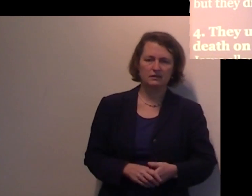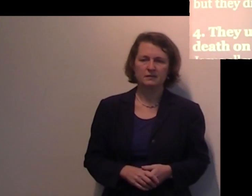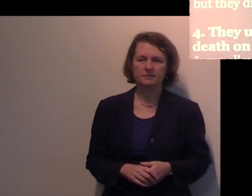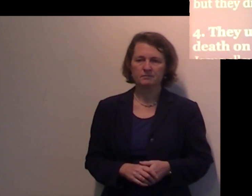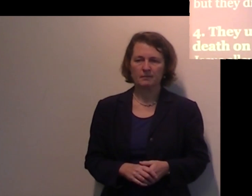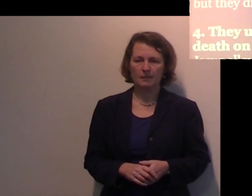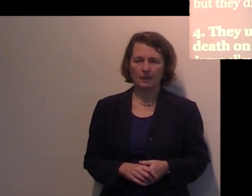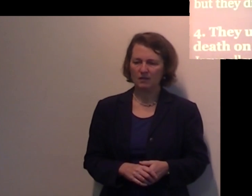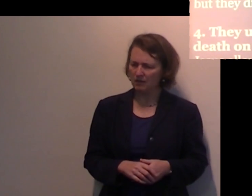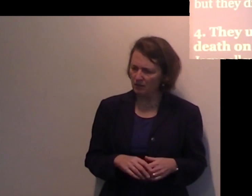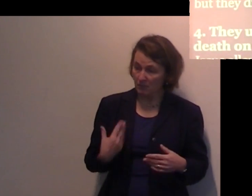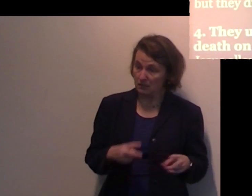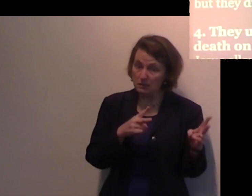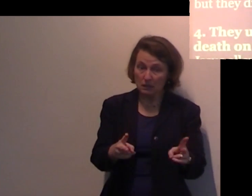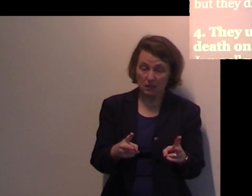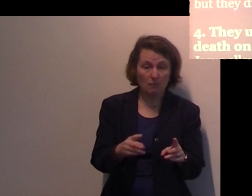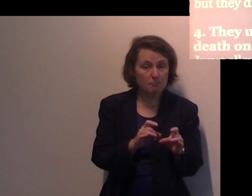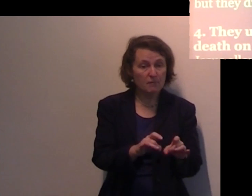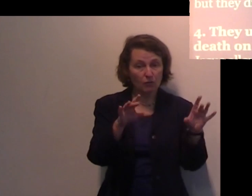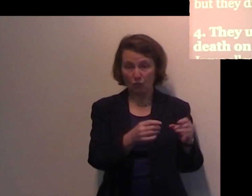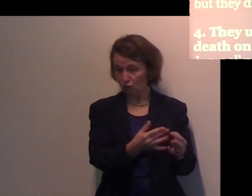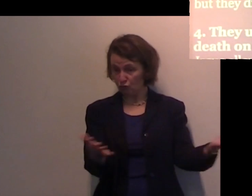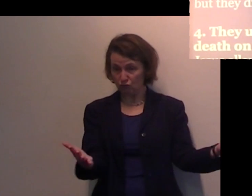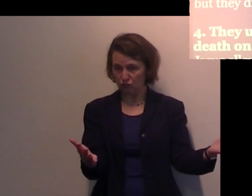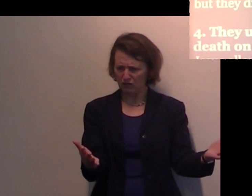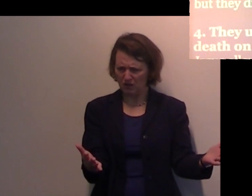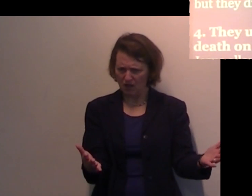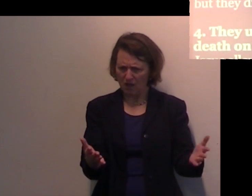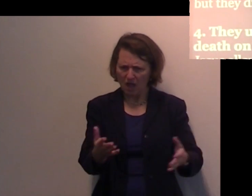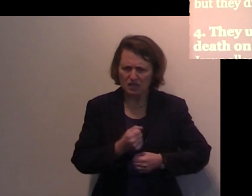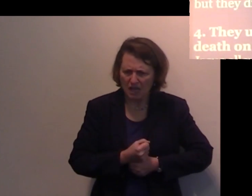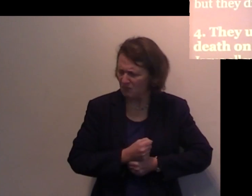They saw many miracles, but they did not accept Jesus.